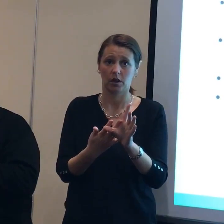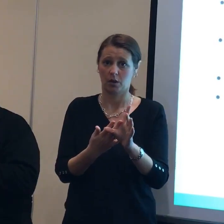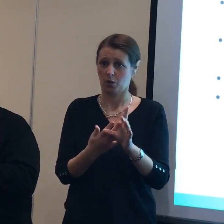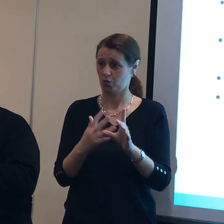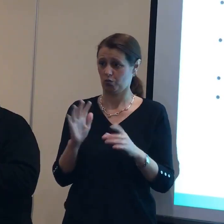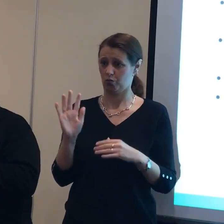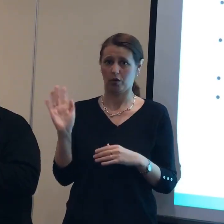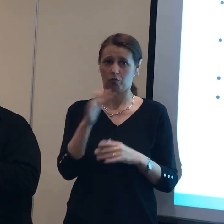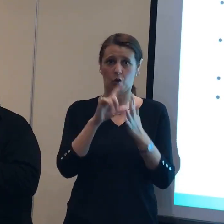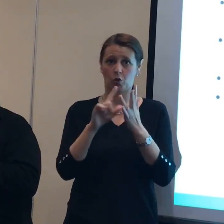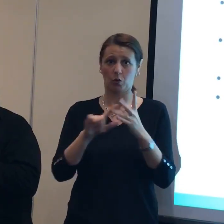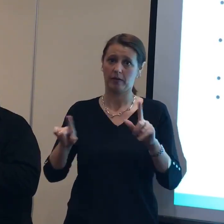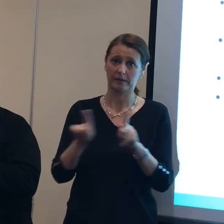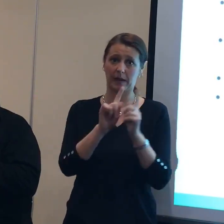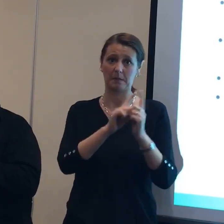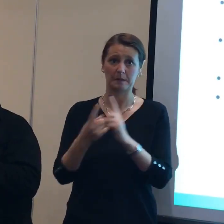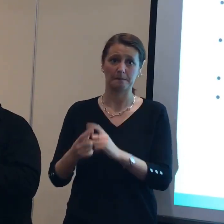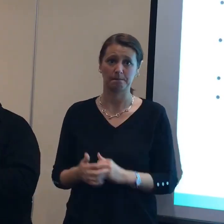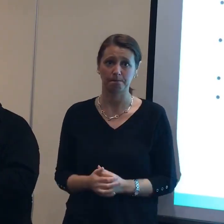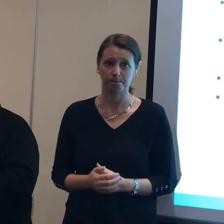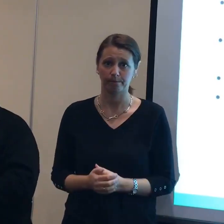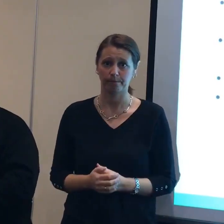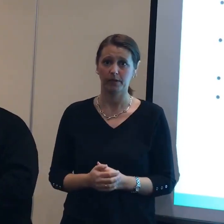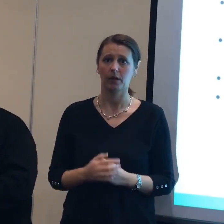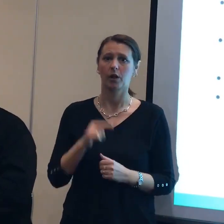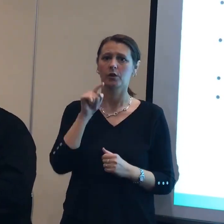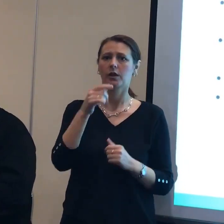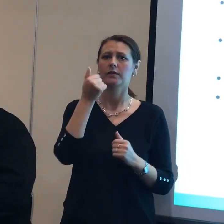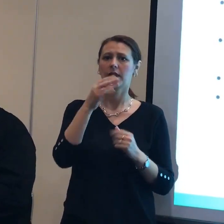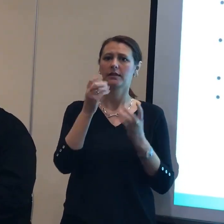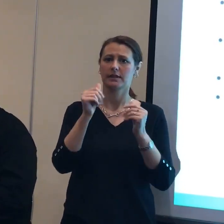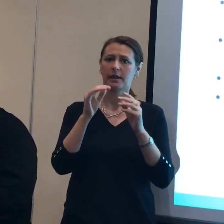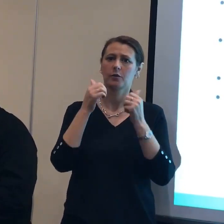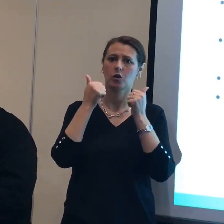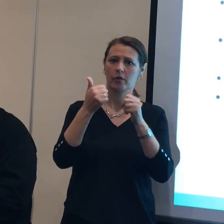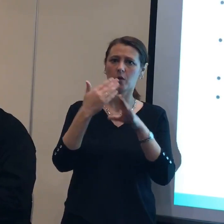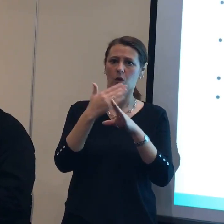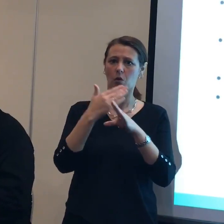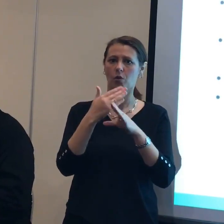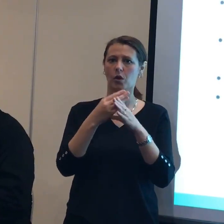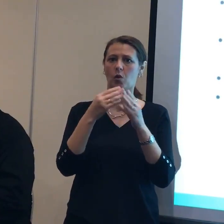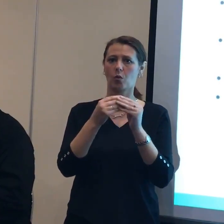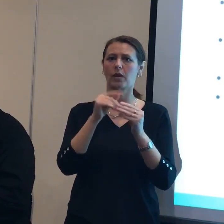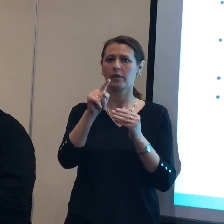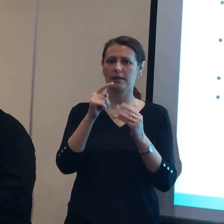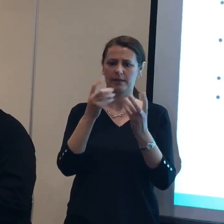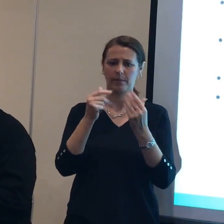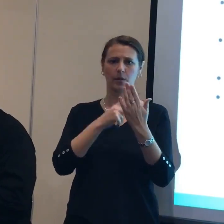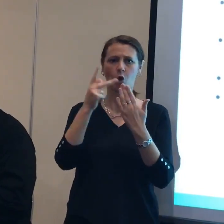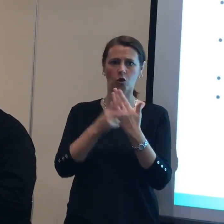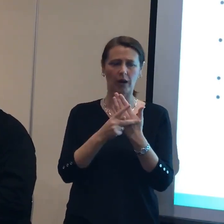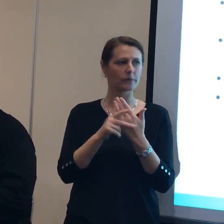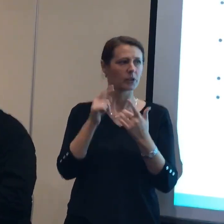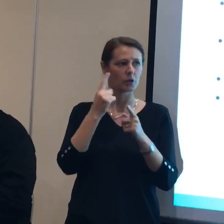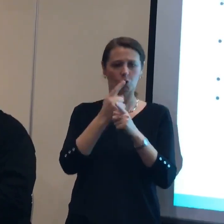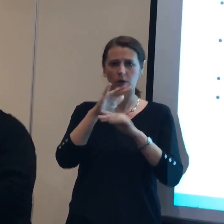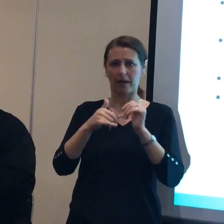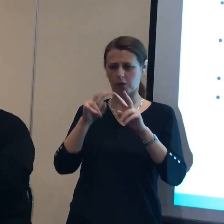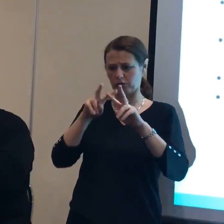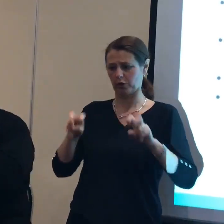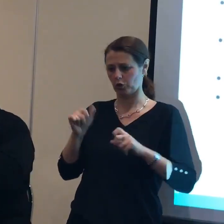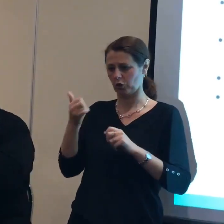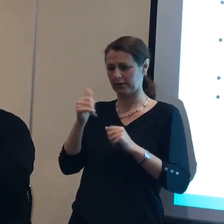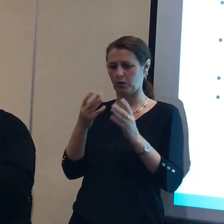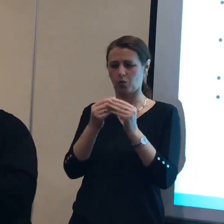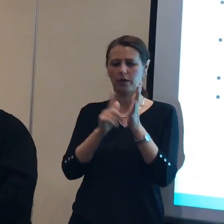all doing the same thing. And you've done some great work in demonstrating the value of some of your programs. Do you want to touch on that research you did